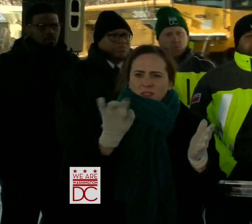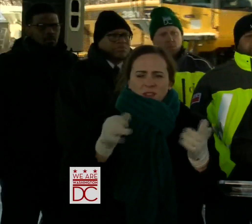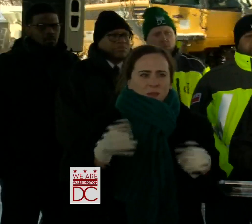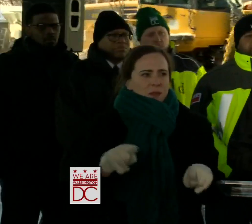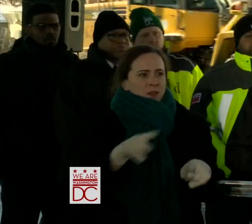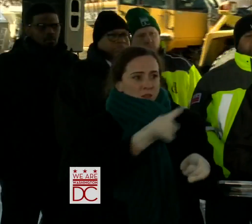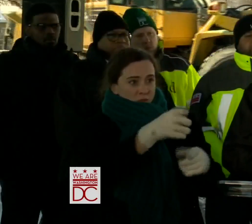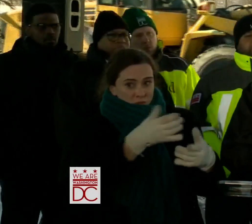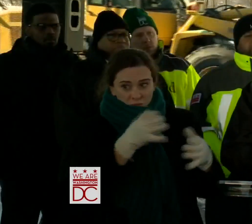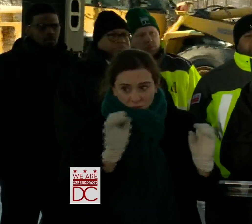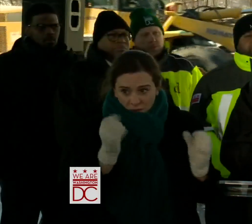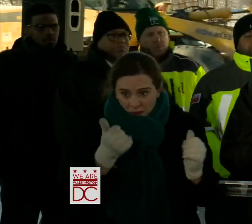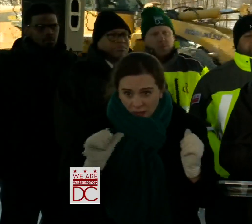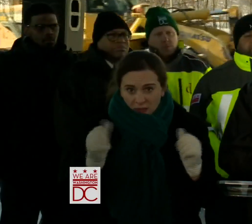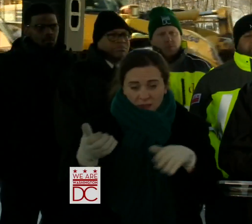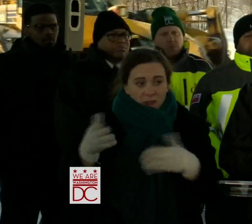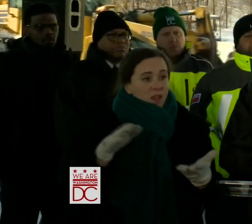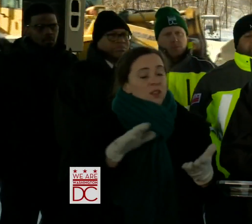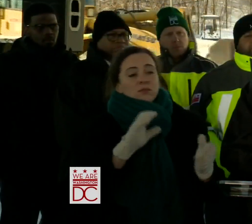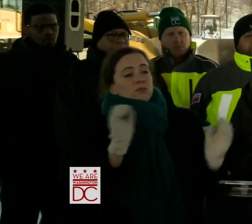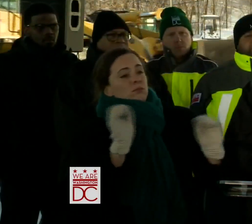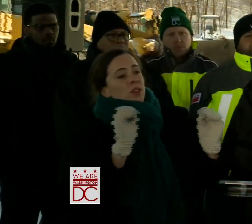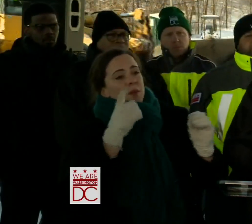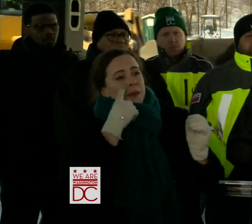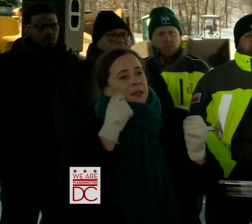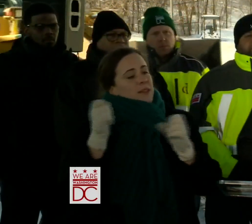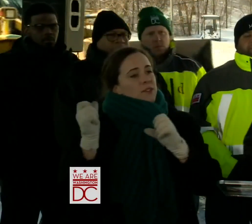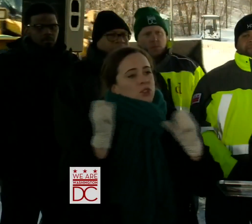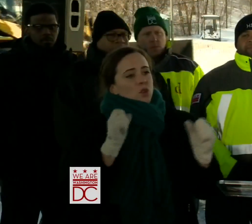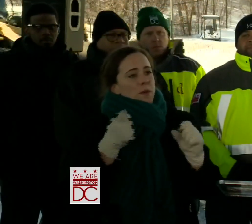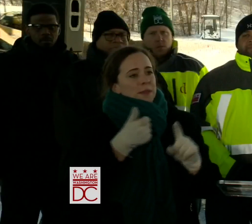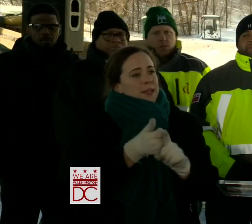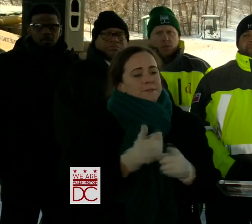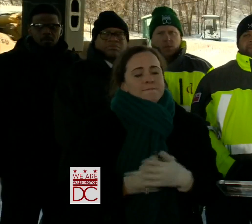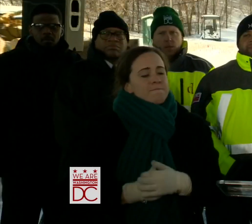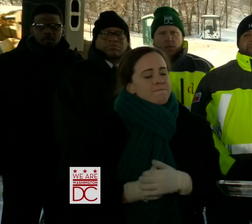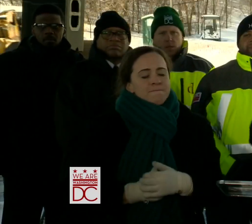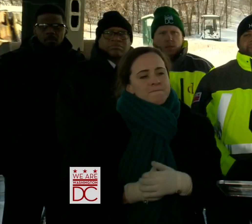We still have no fatalities reported due to the storm itself. Other questions?